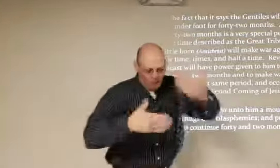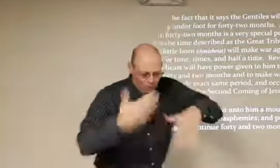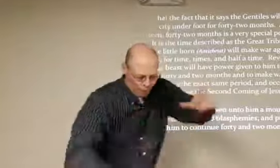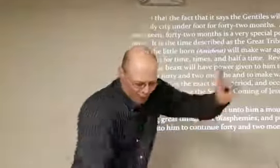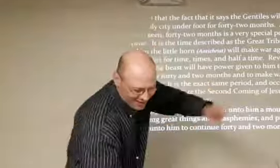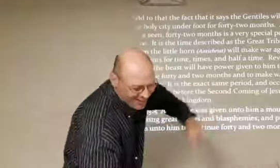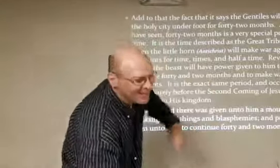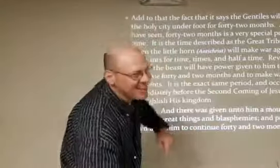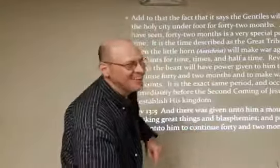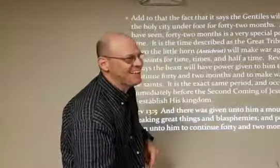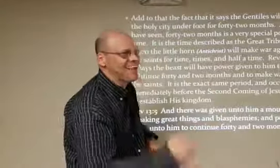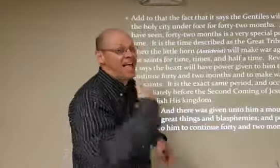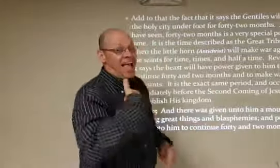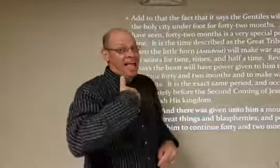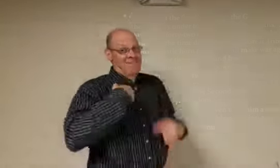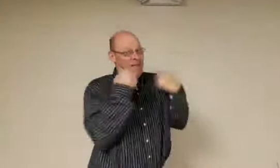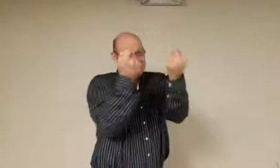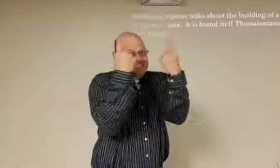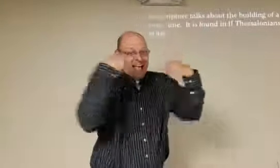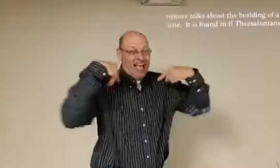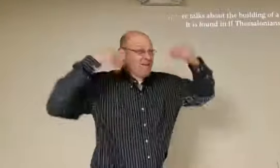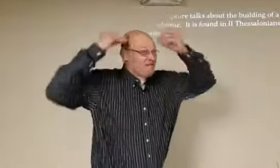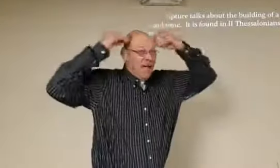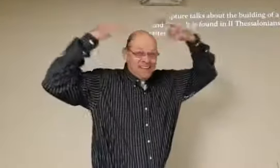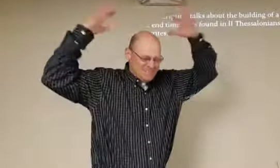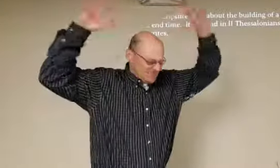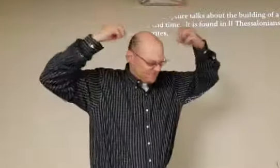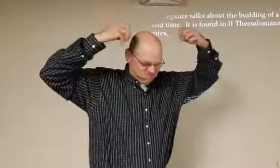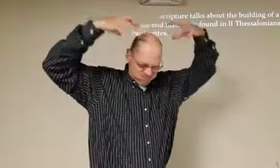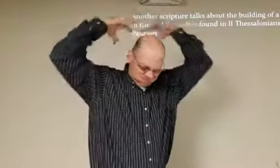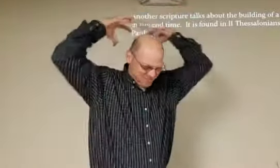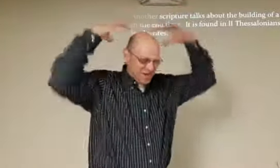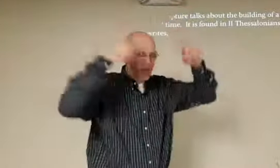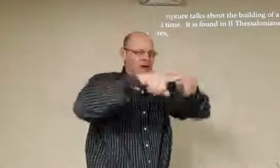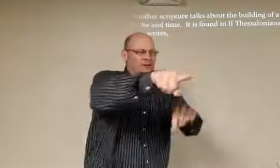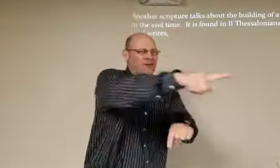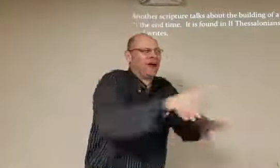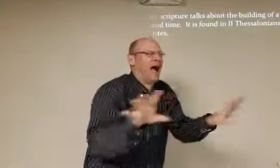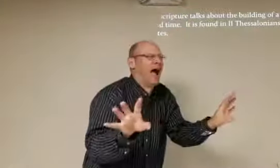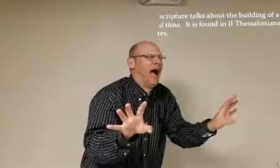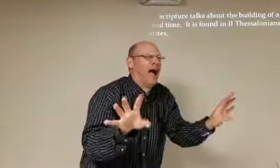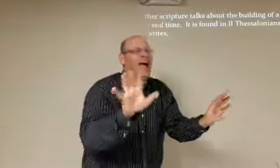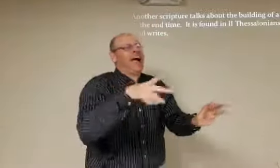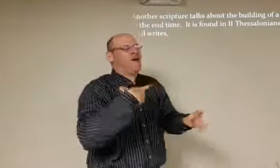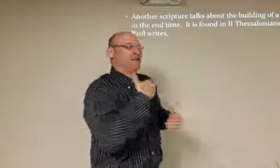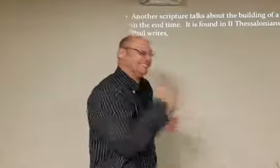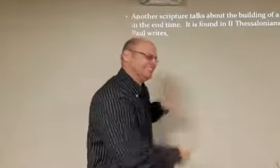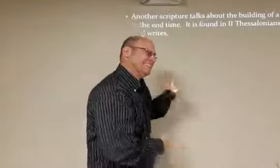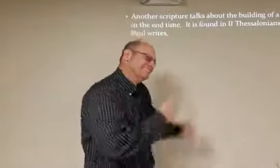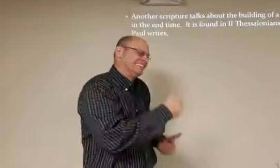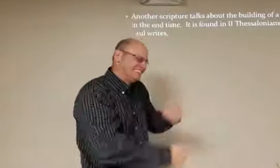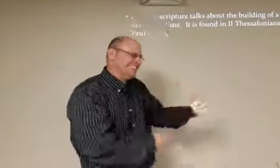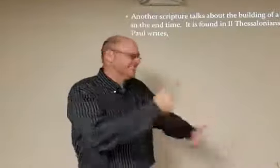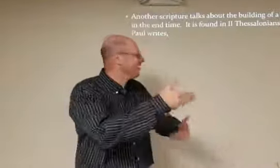Let me move forward. I'm kind of going in circles here. And I had an understanding, but now as I'm explaining this and you're looking at me